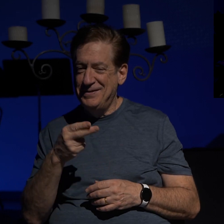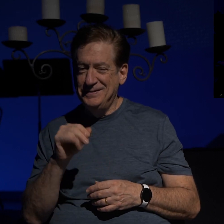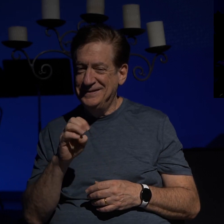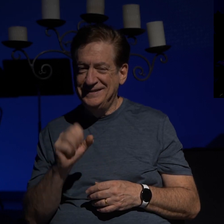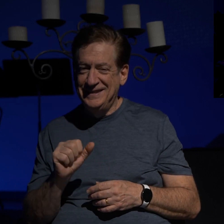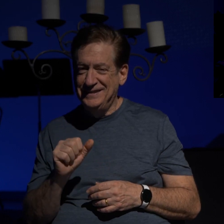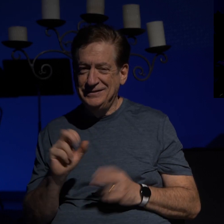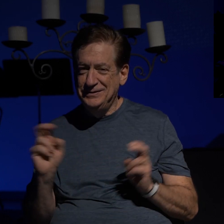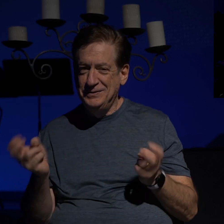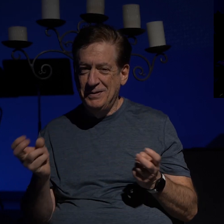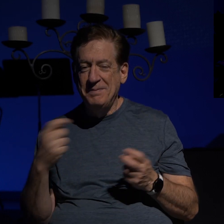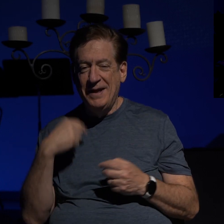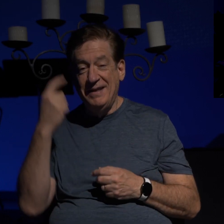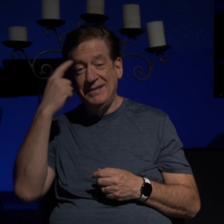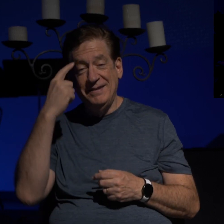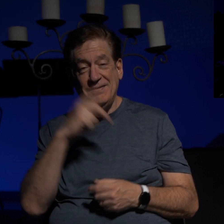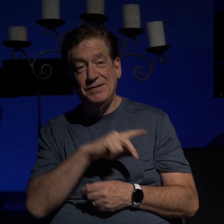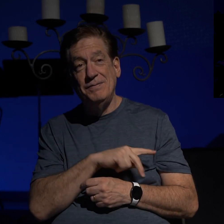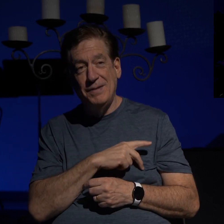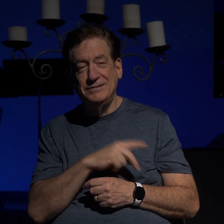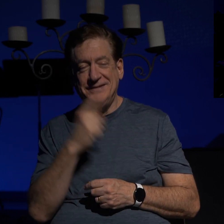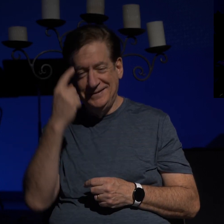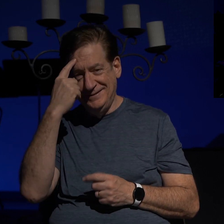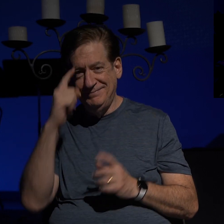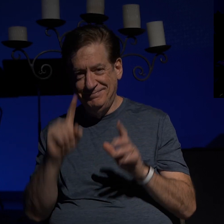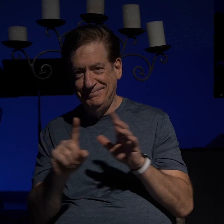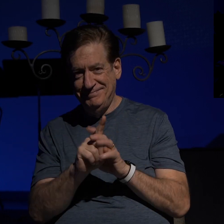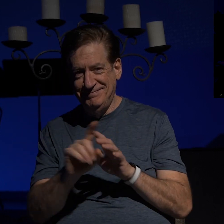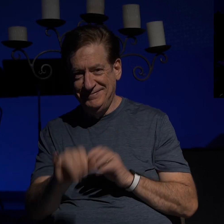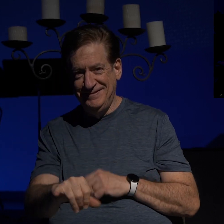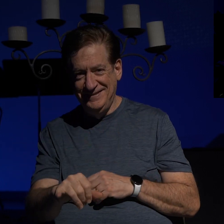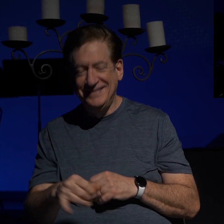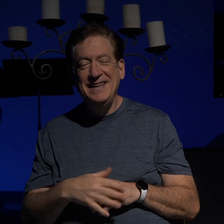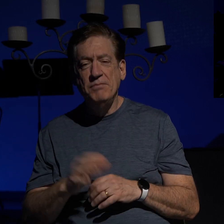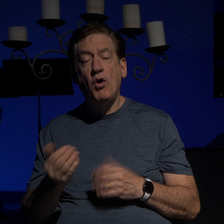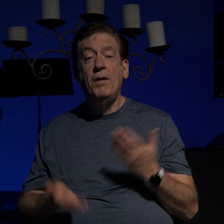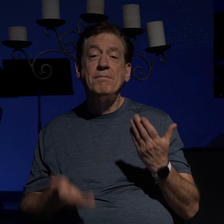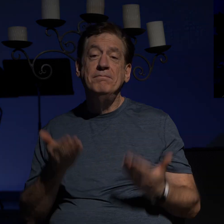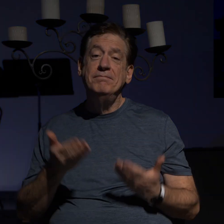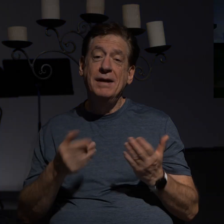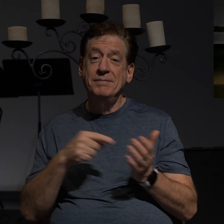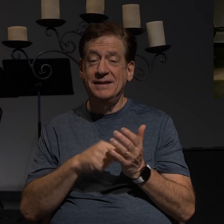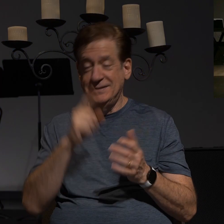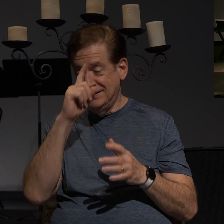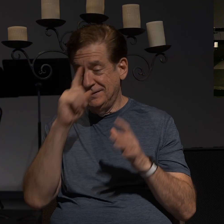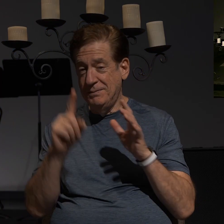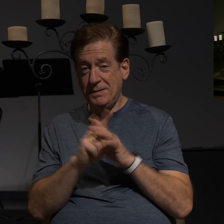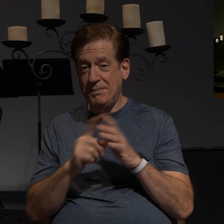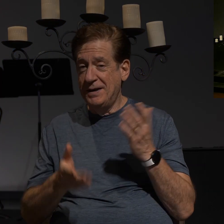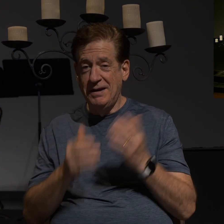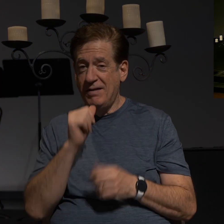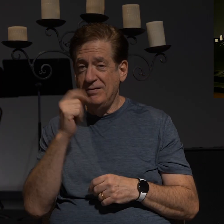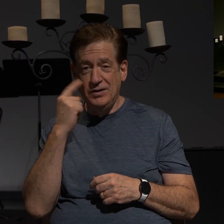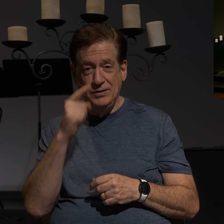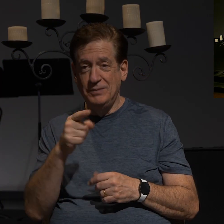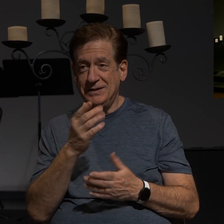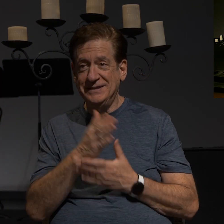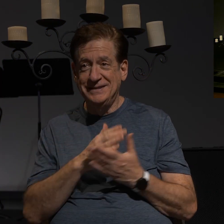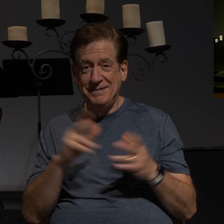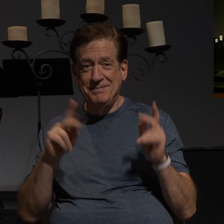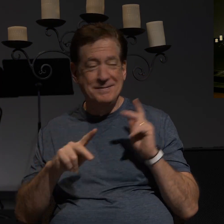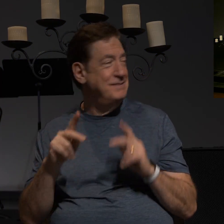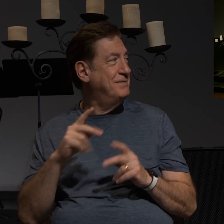But that's what I think of when I think of poetry. Or maybe this image comes to mind. Probably not for you, but for some people I know.